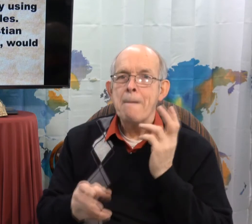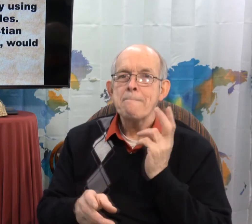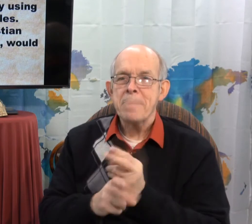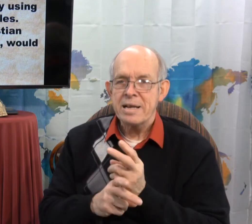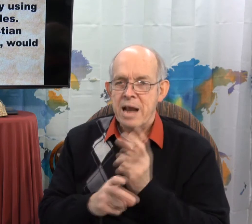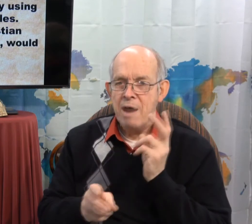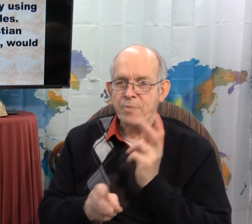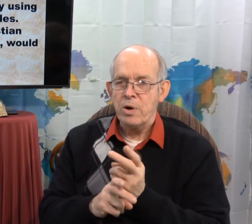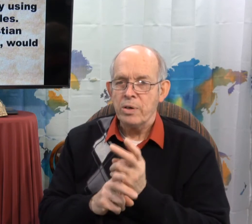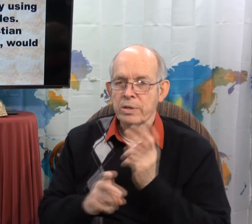Be careful.